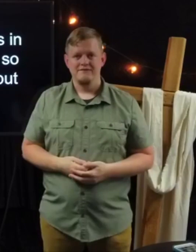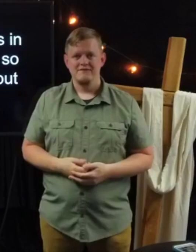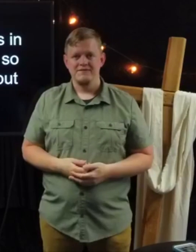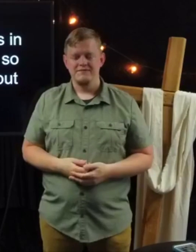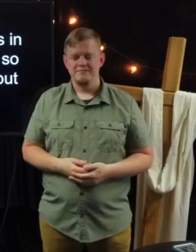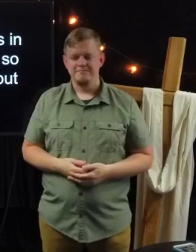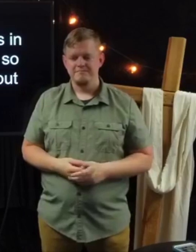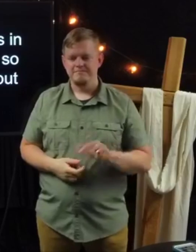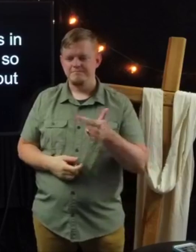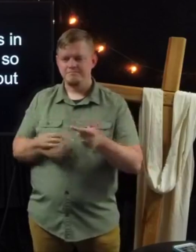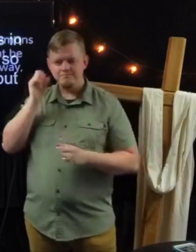lives.